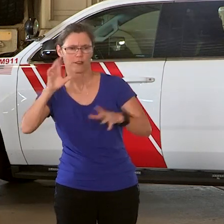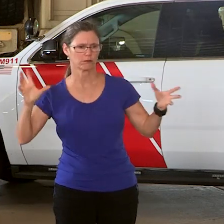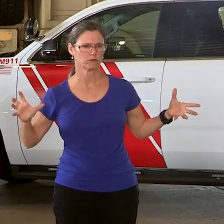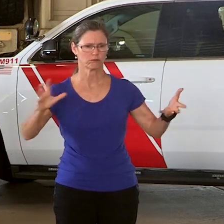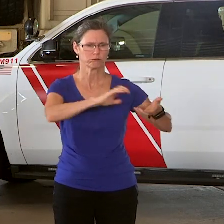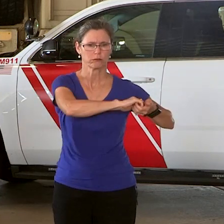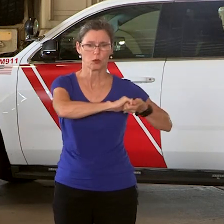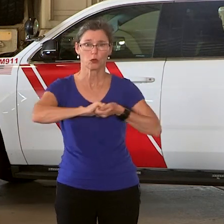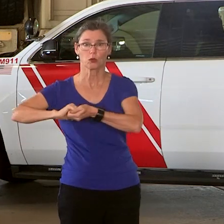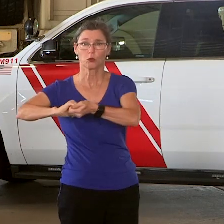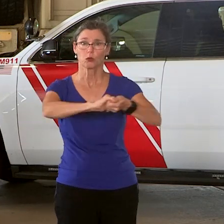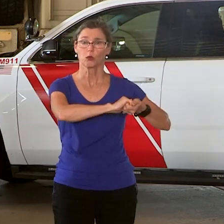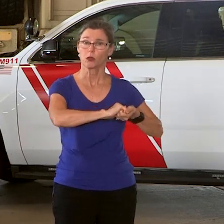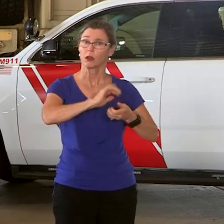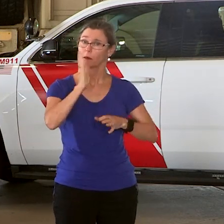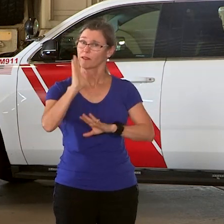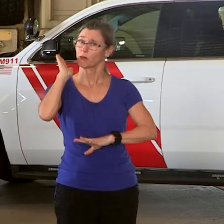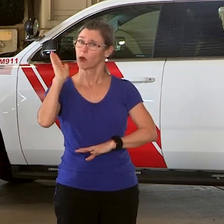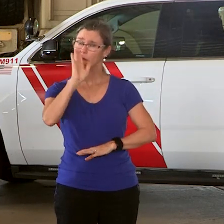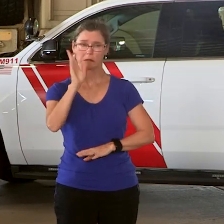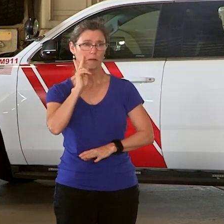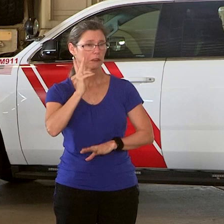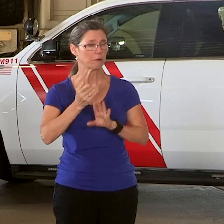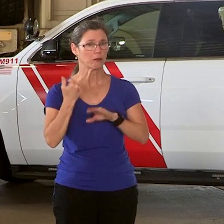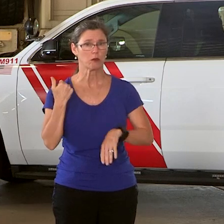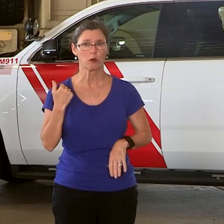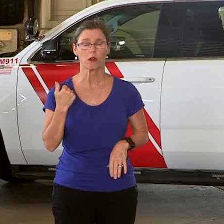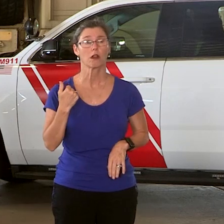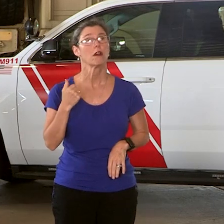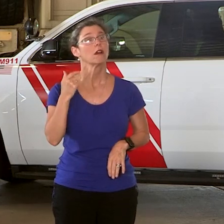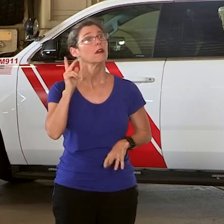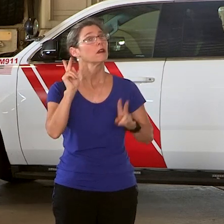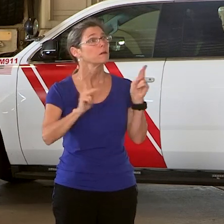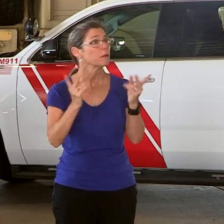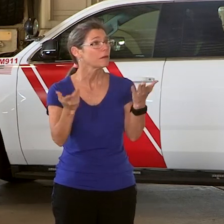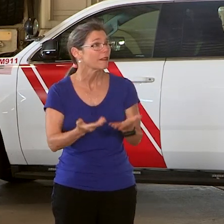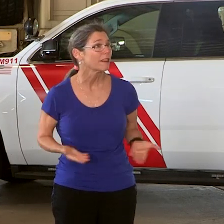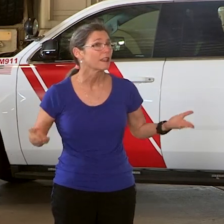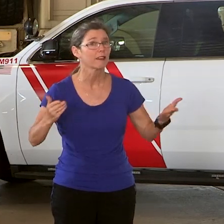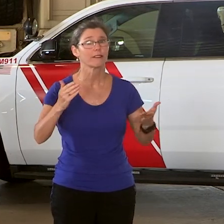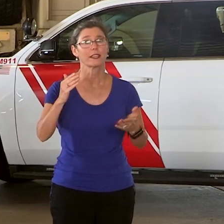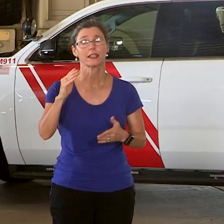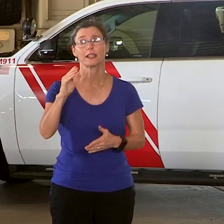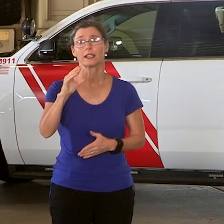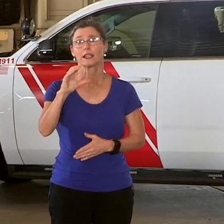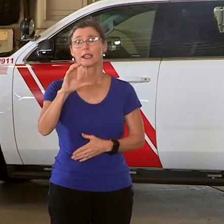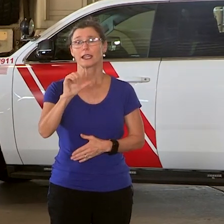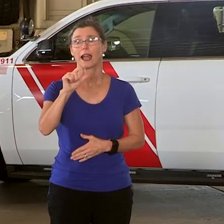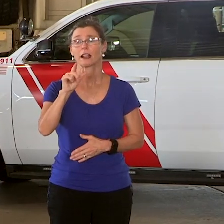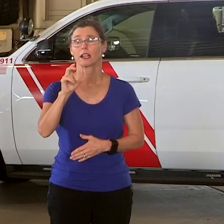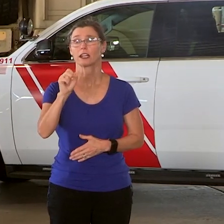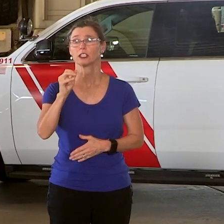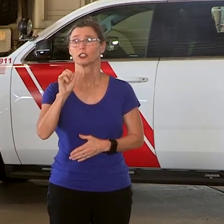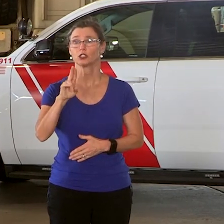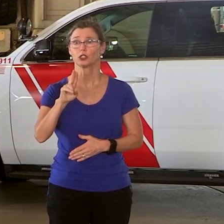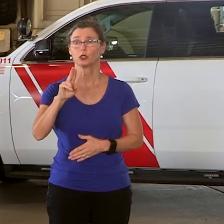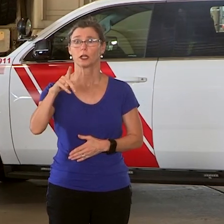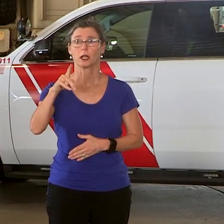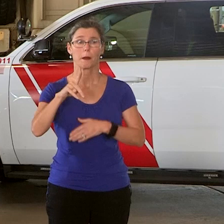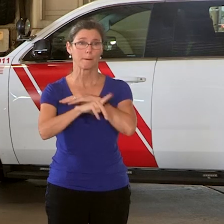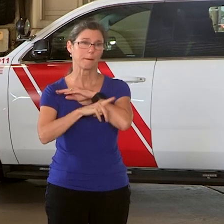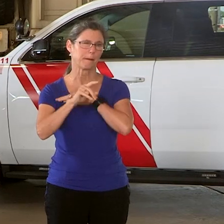we are seeing today. Citizens of Southwest Louisiana and Calcasieu Parish should know that we are taking